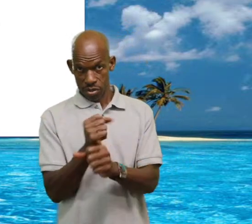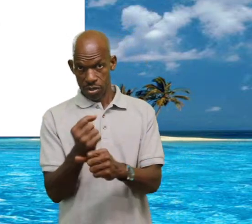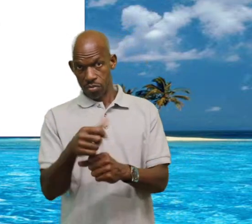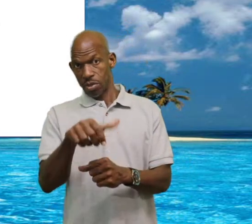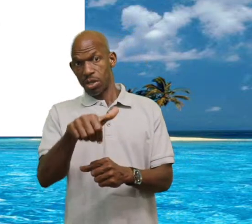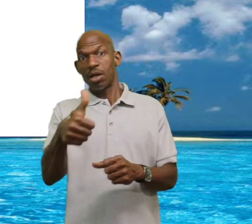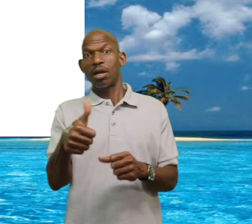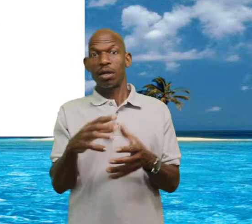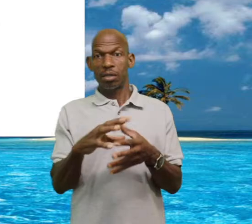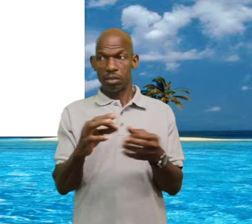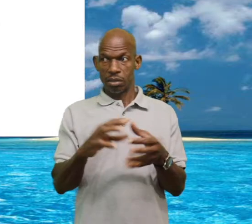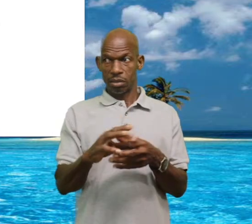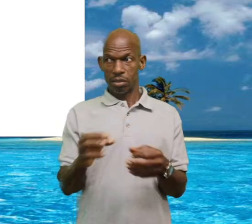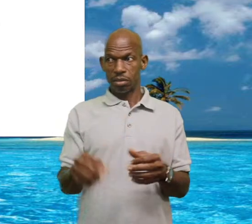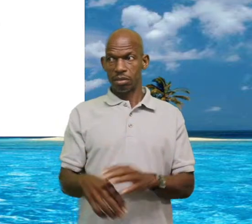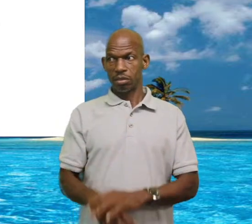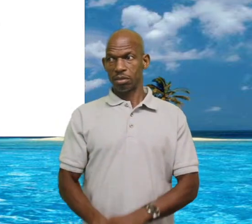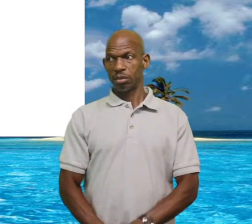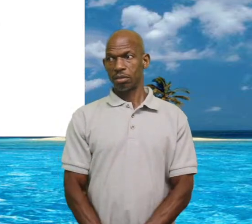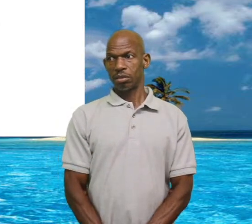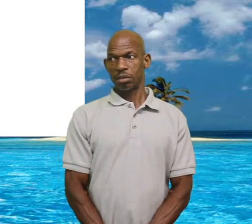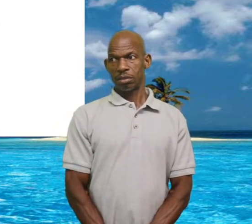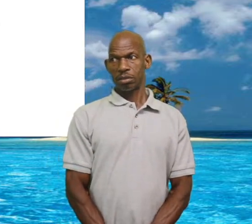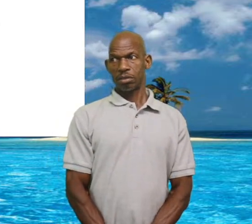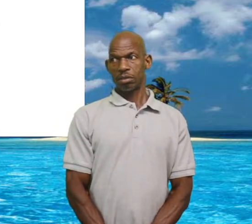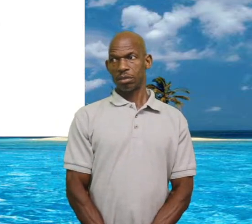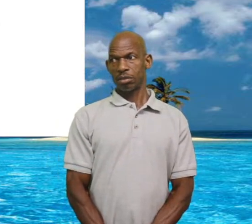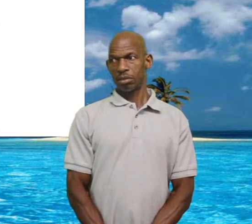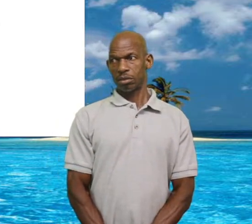So number 2 sentence with the same man, the